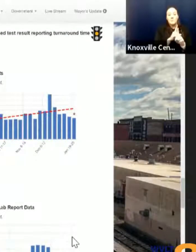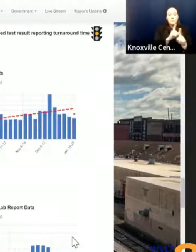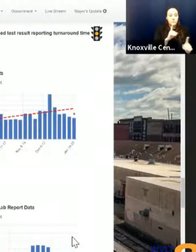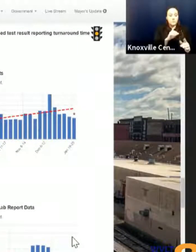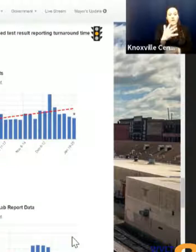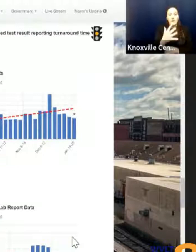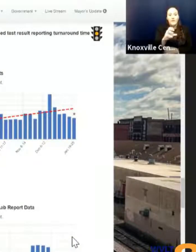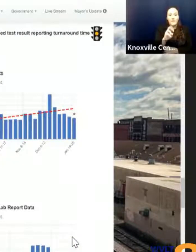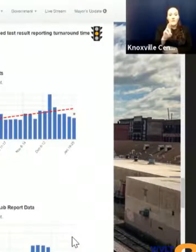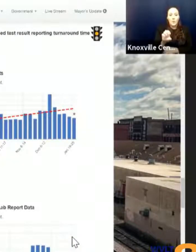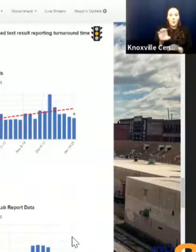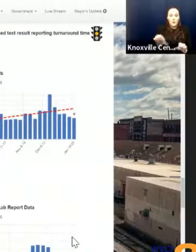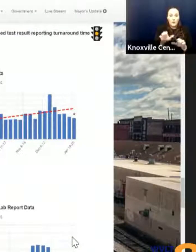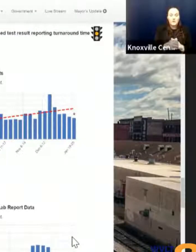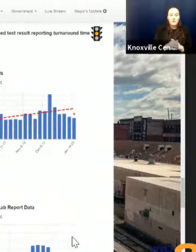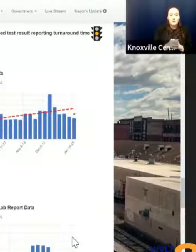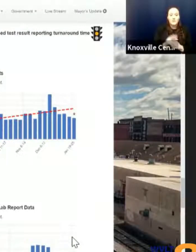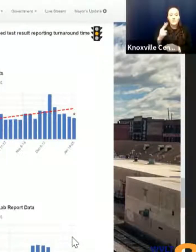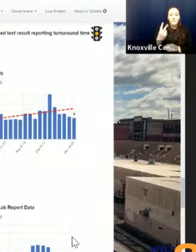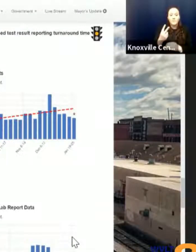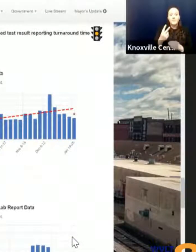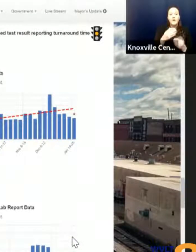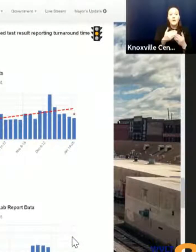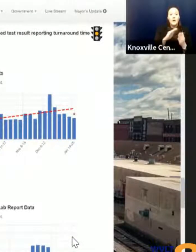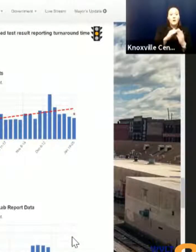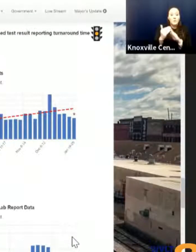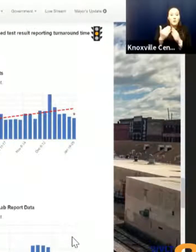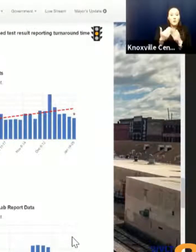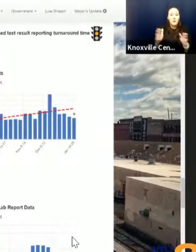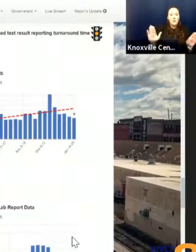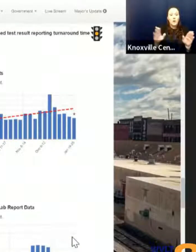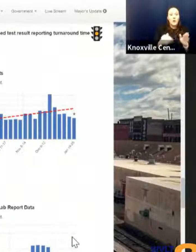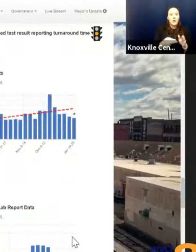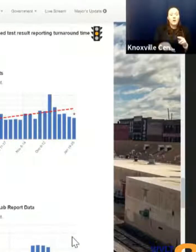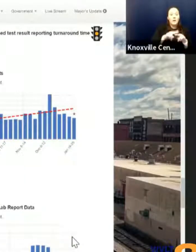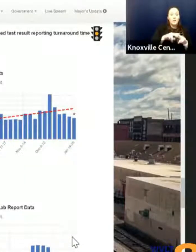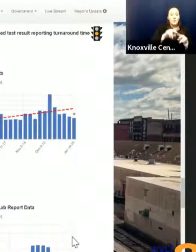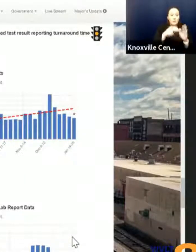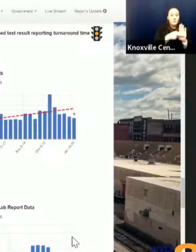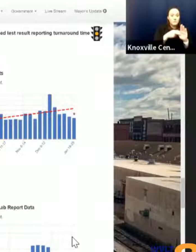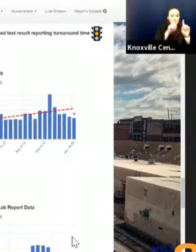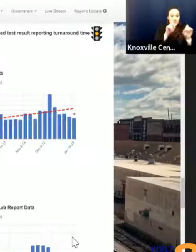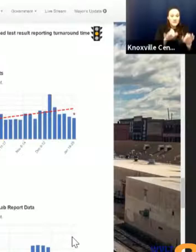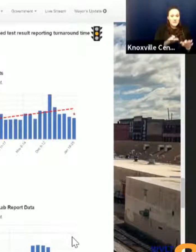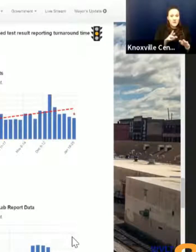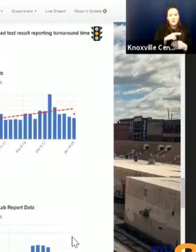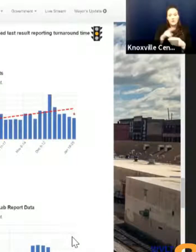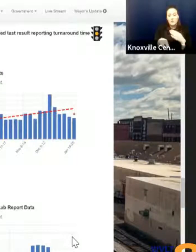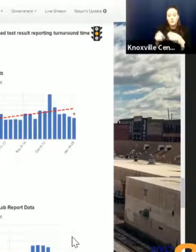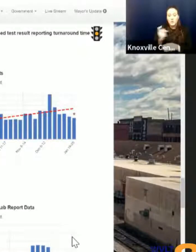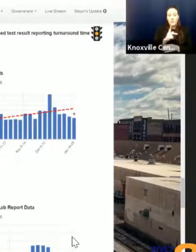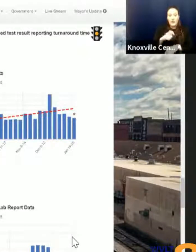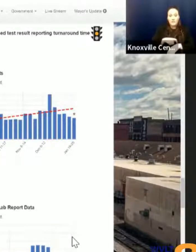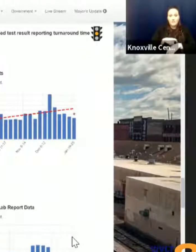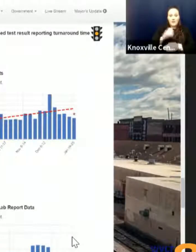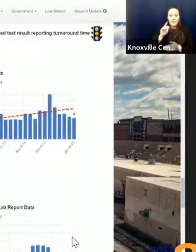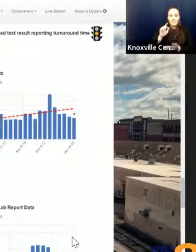benchmark, community-wide sustained and increased diagnostic testing with consistent or decreased test result reporting turnaround